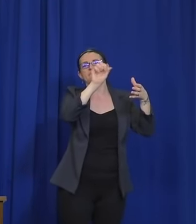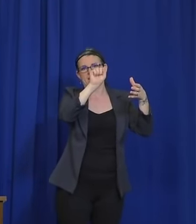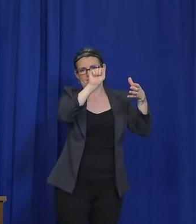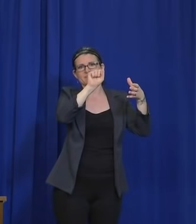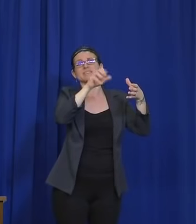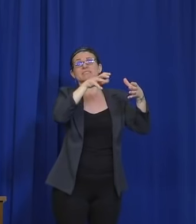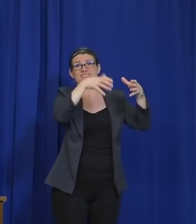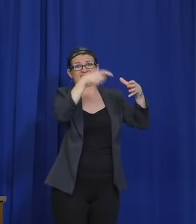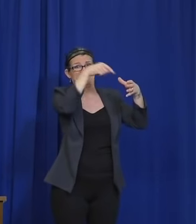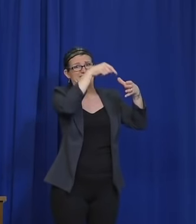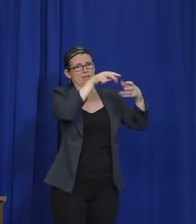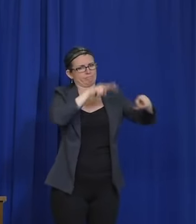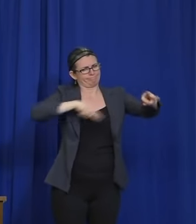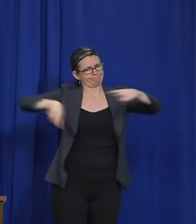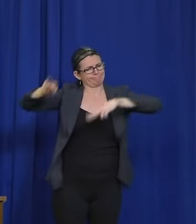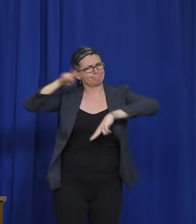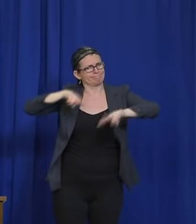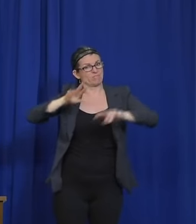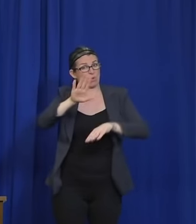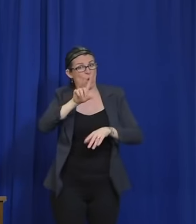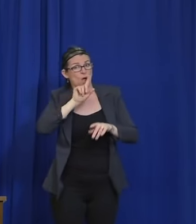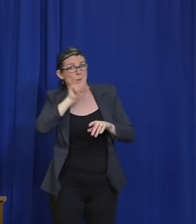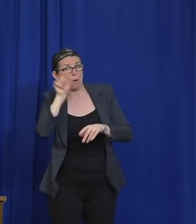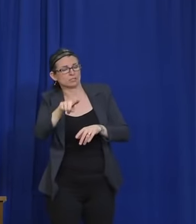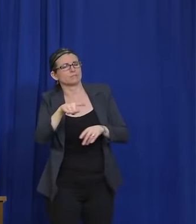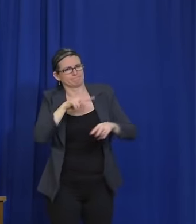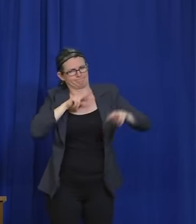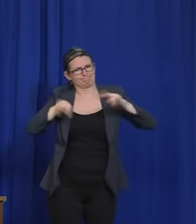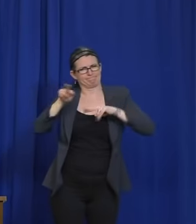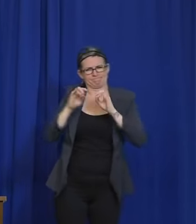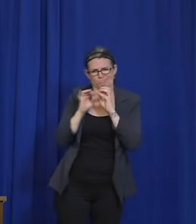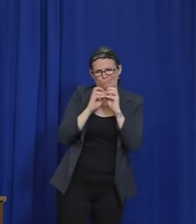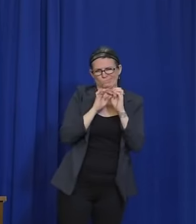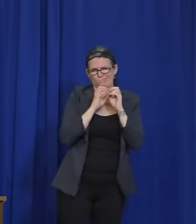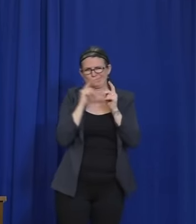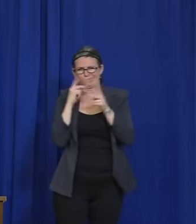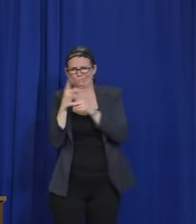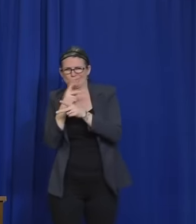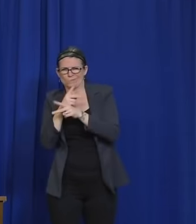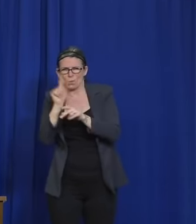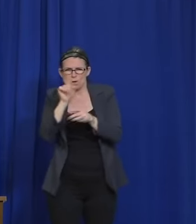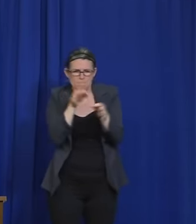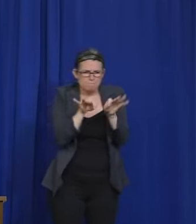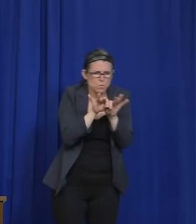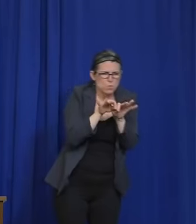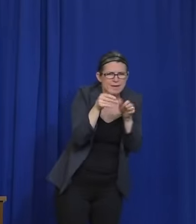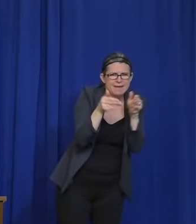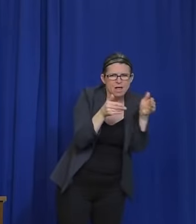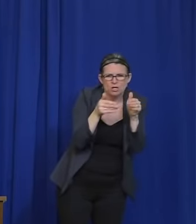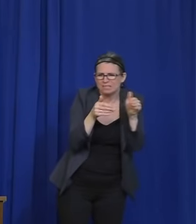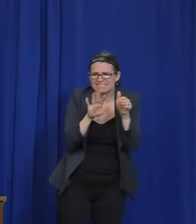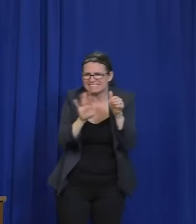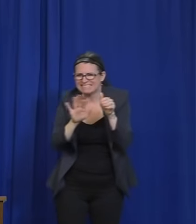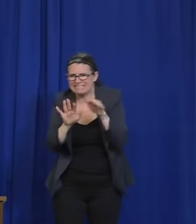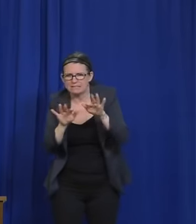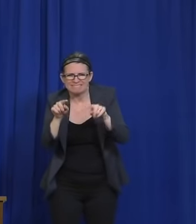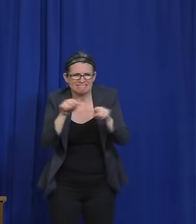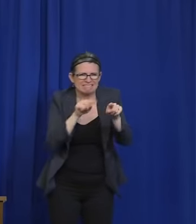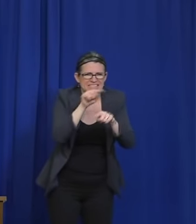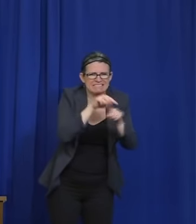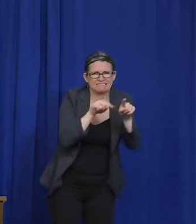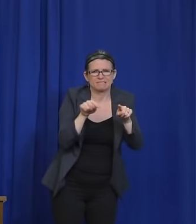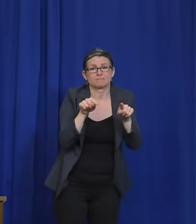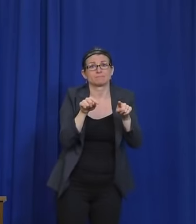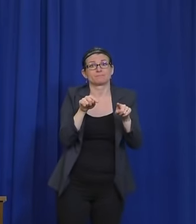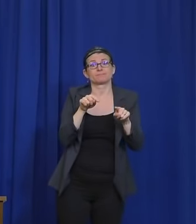eye on expenditures. Whether it's the projected expansion of some service or building a new building